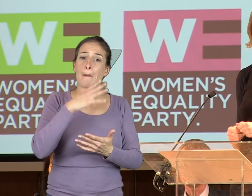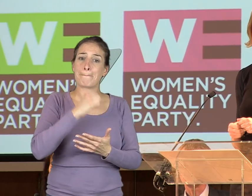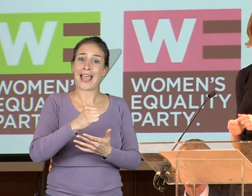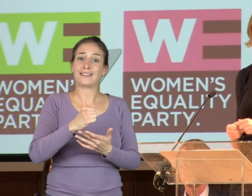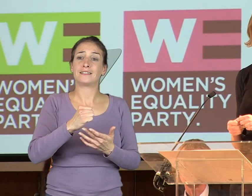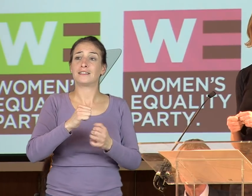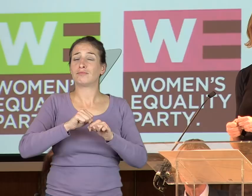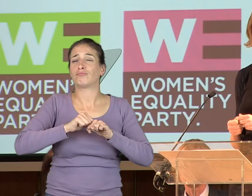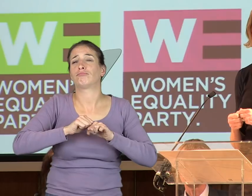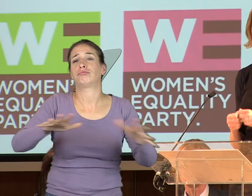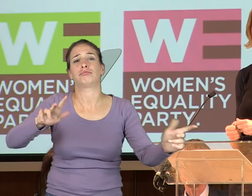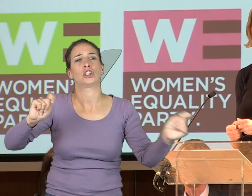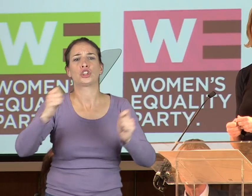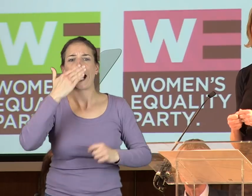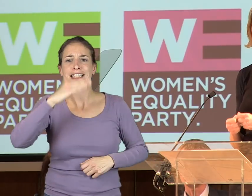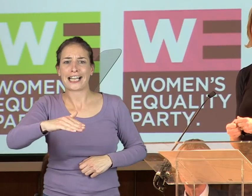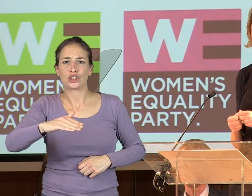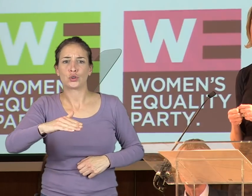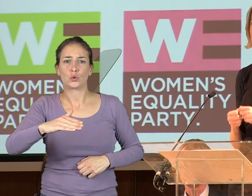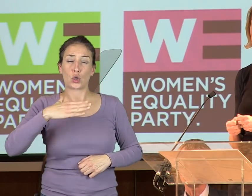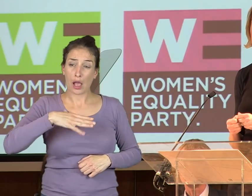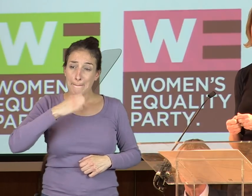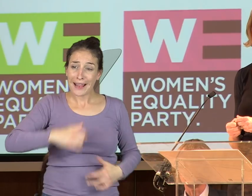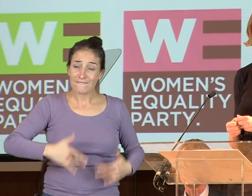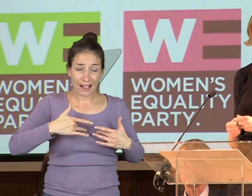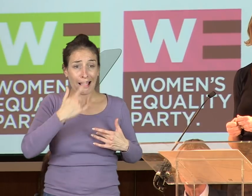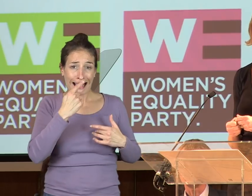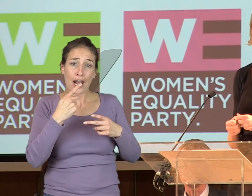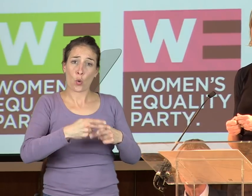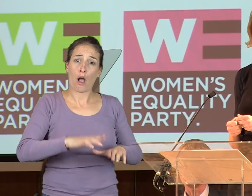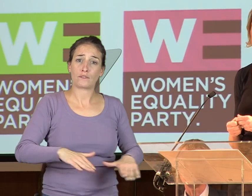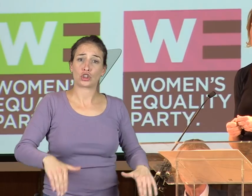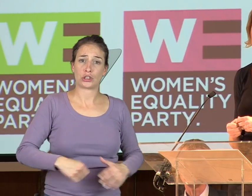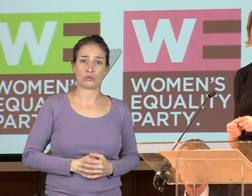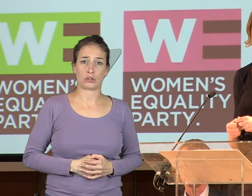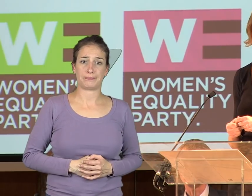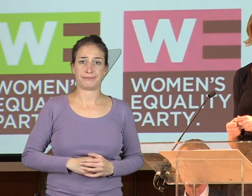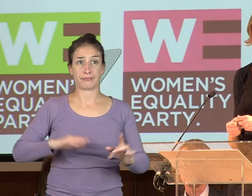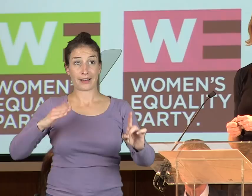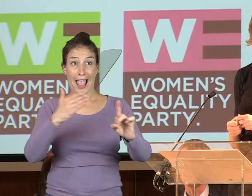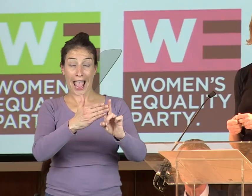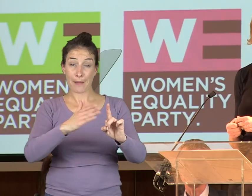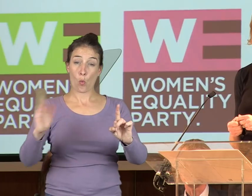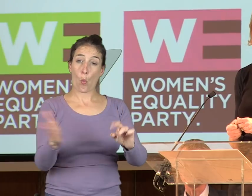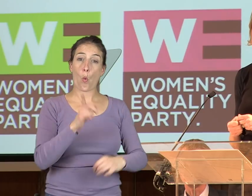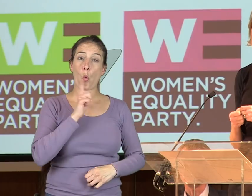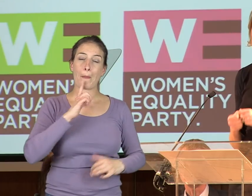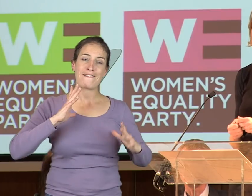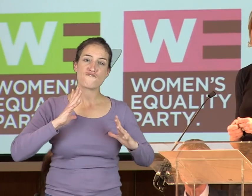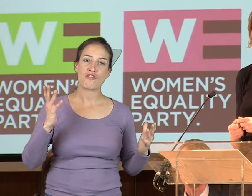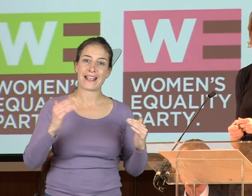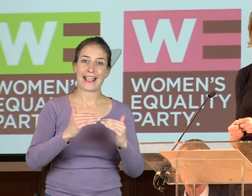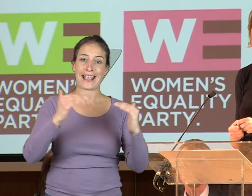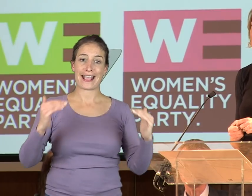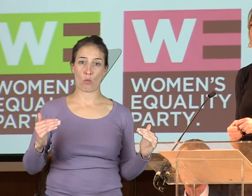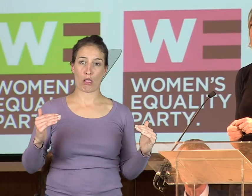Our aim is to make women free and equal. But no woman can be free and equal unless she is